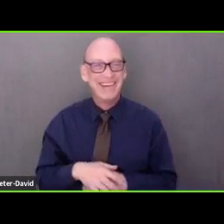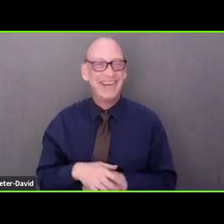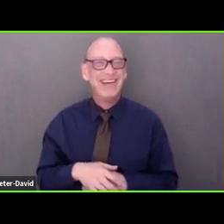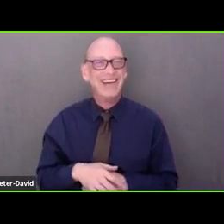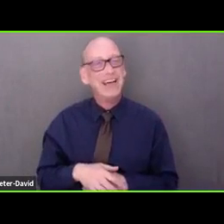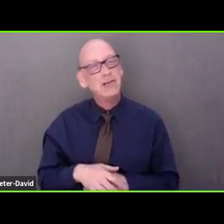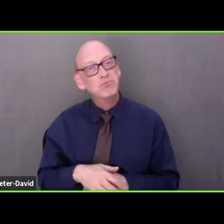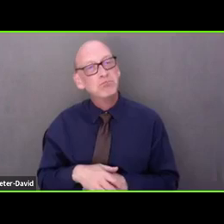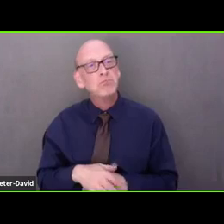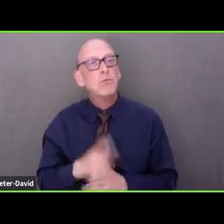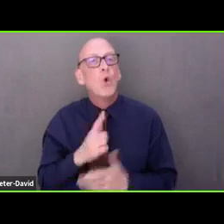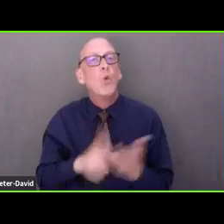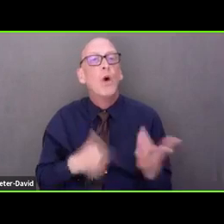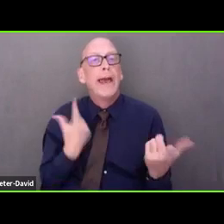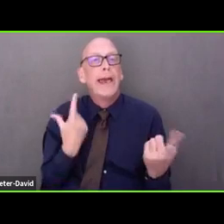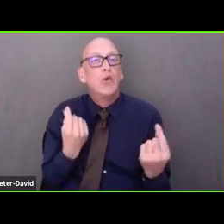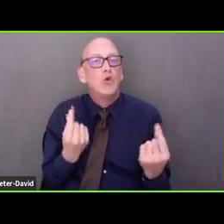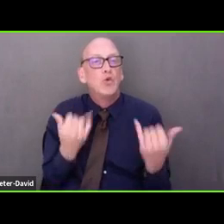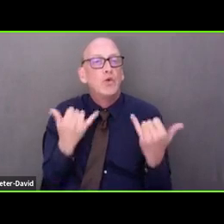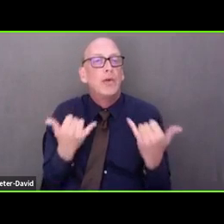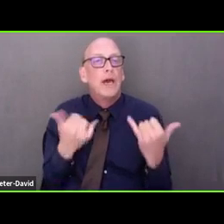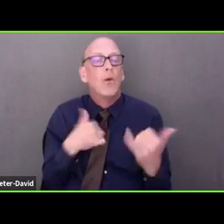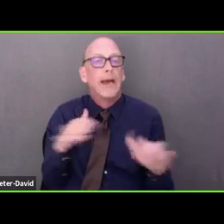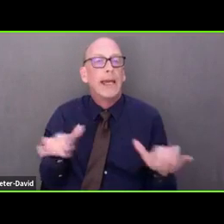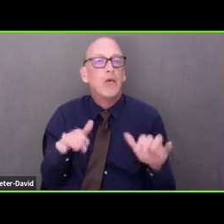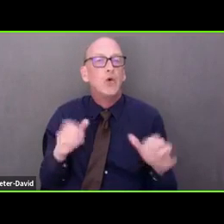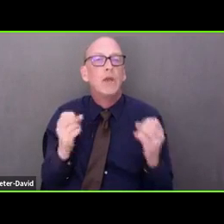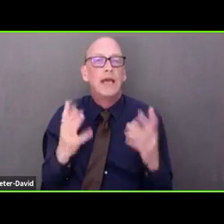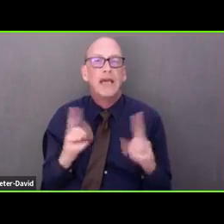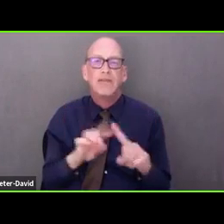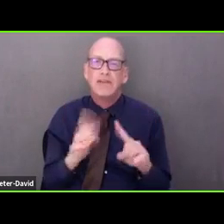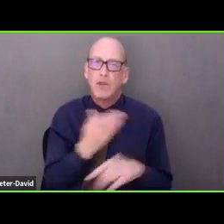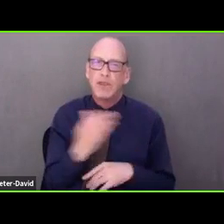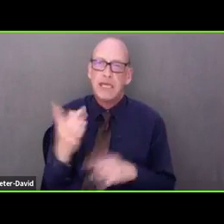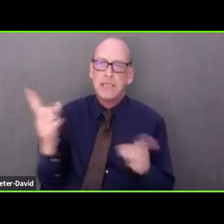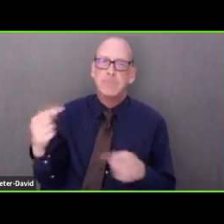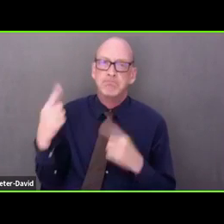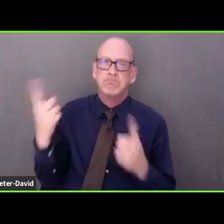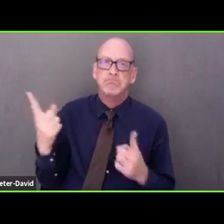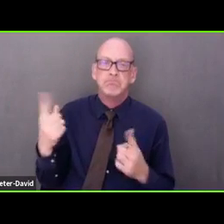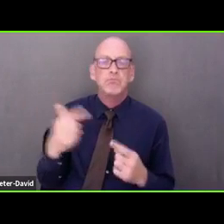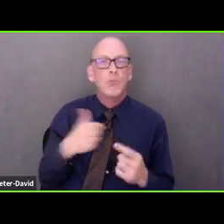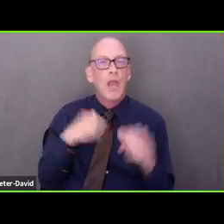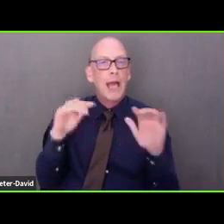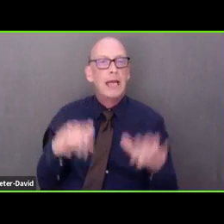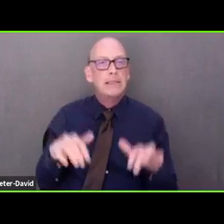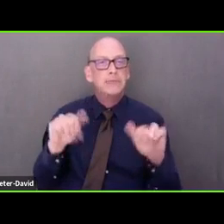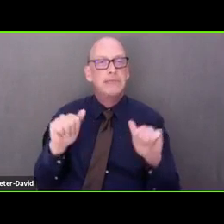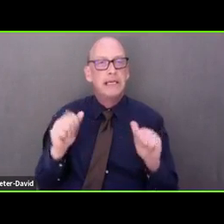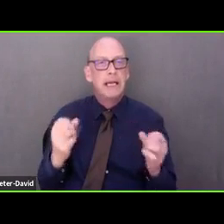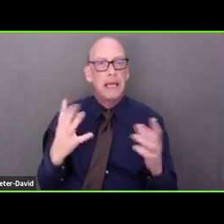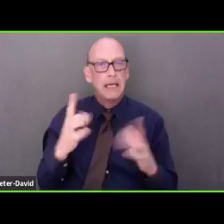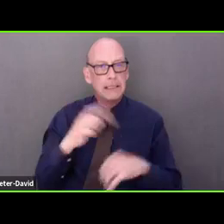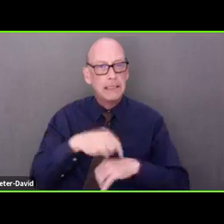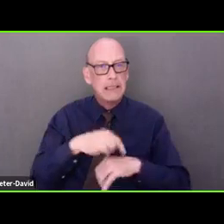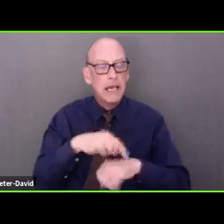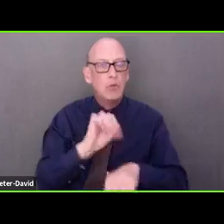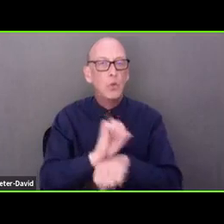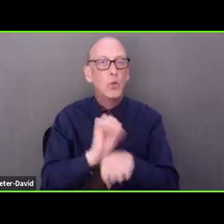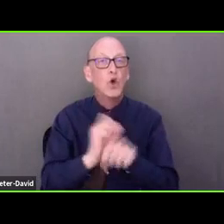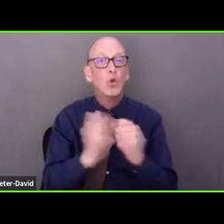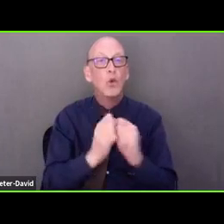Mainly what I do now, I've done a number of different things over the years, and I spend a lot of my time working with